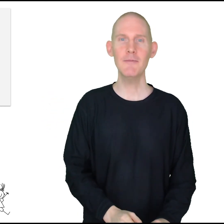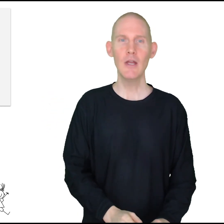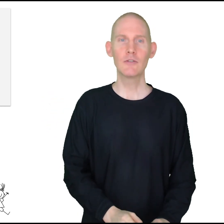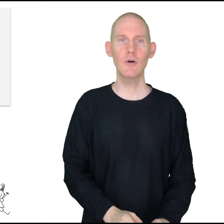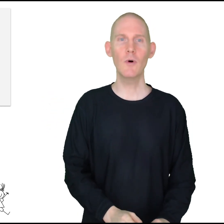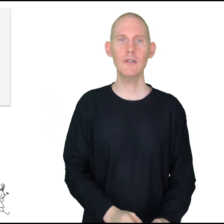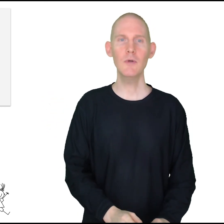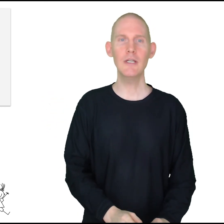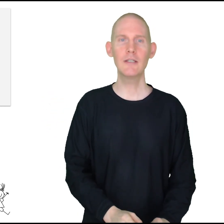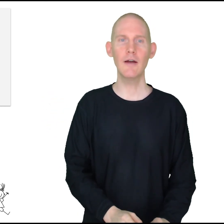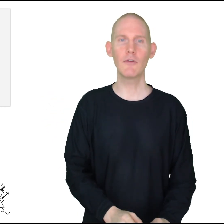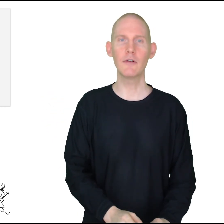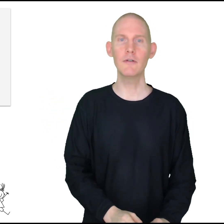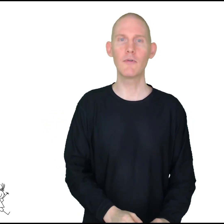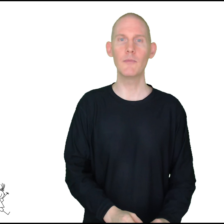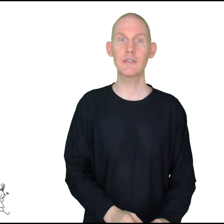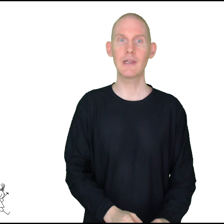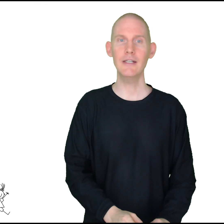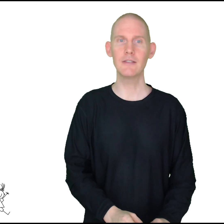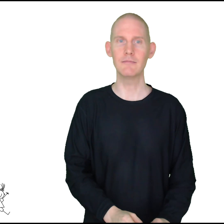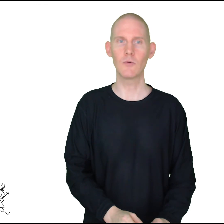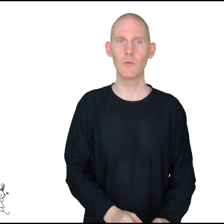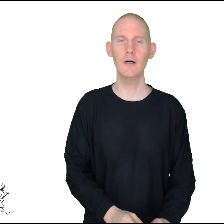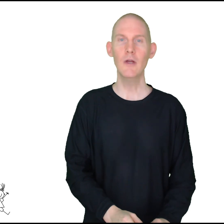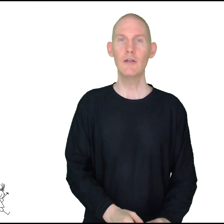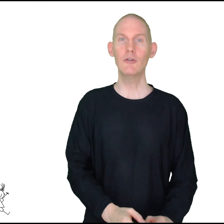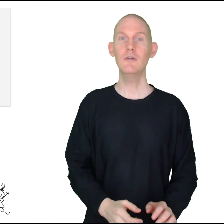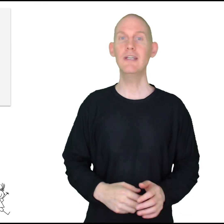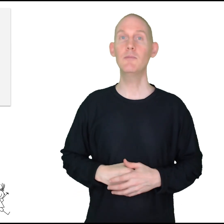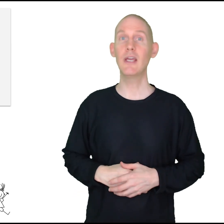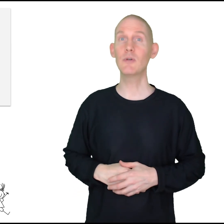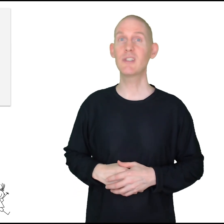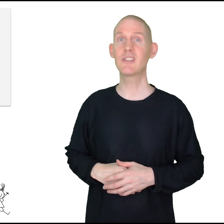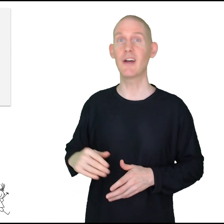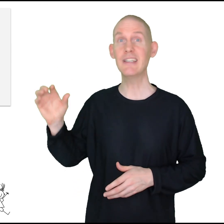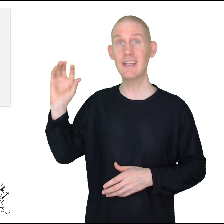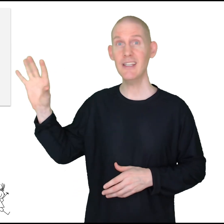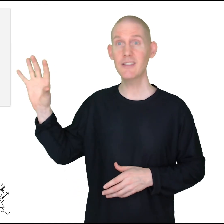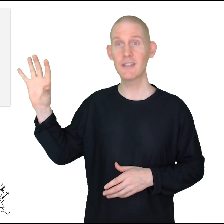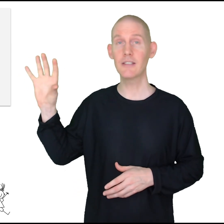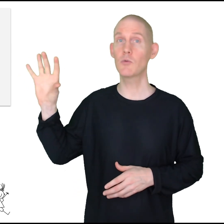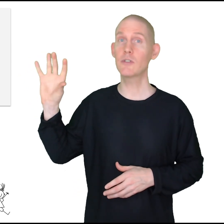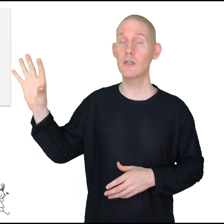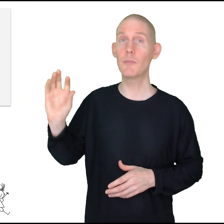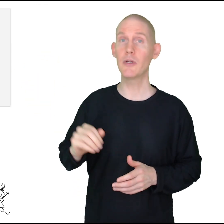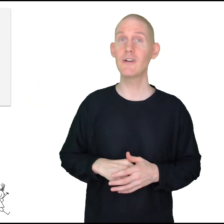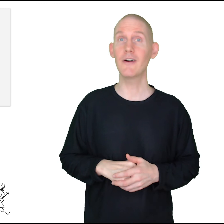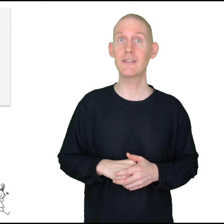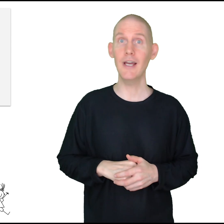So what do we need to have learned from this lesson? Well, you need to be able to sign this. This is what's going to appear in our test.